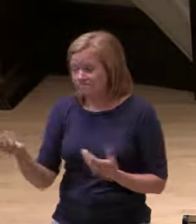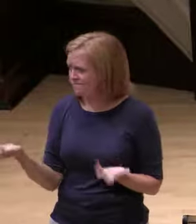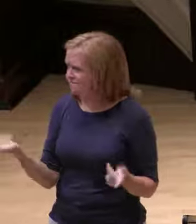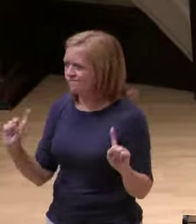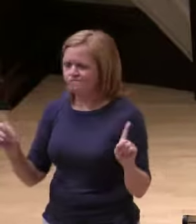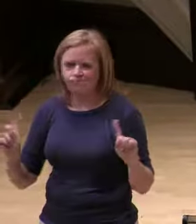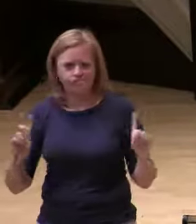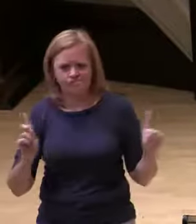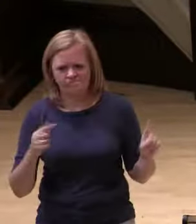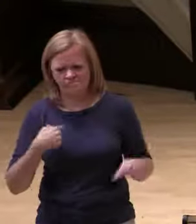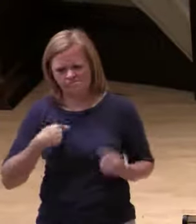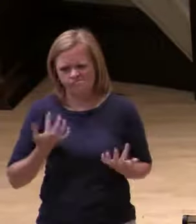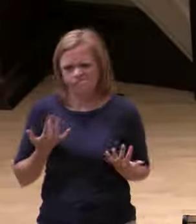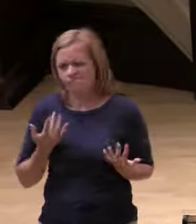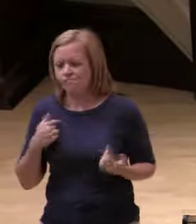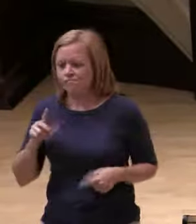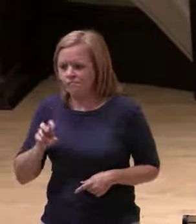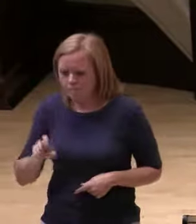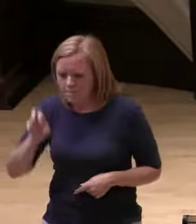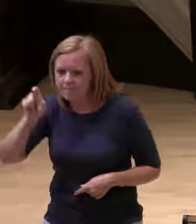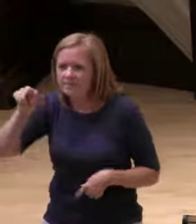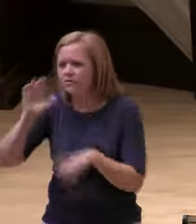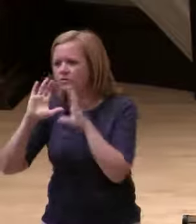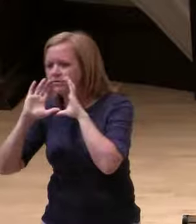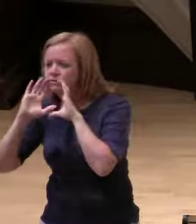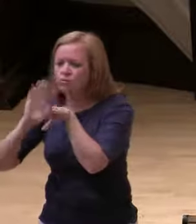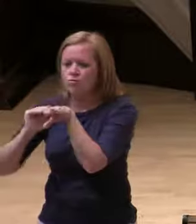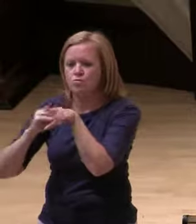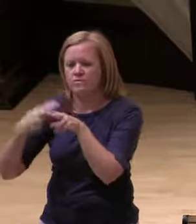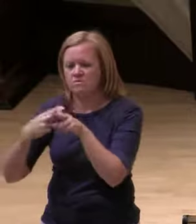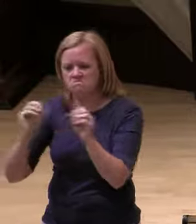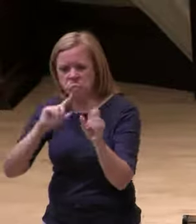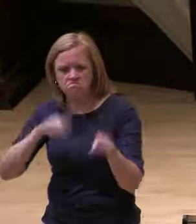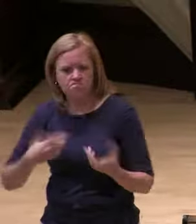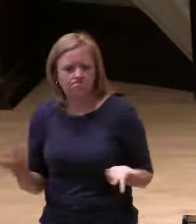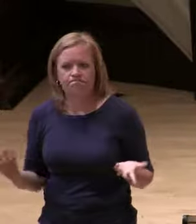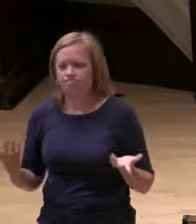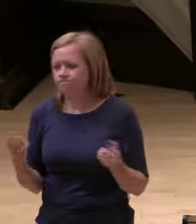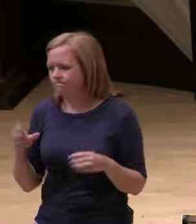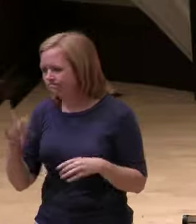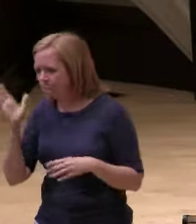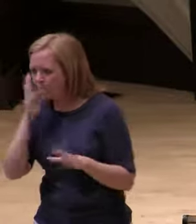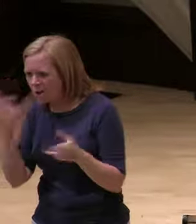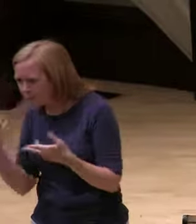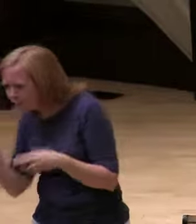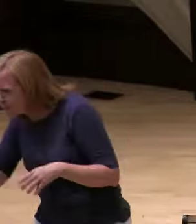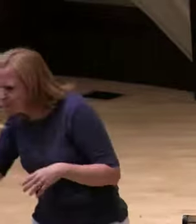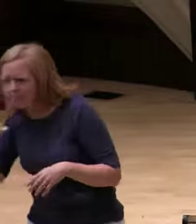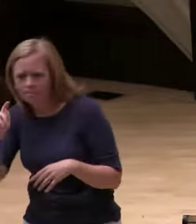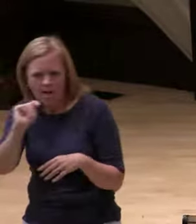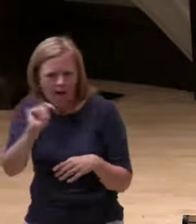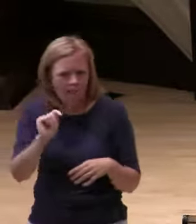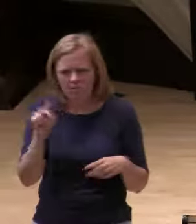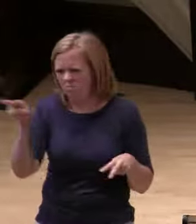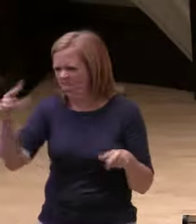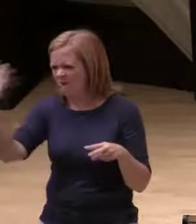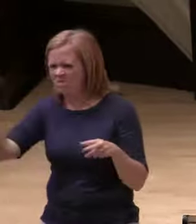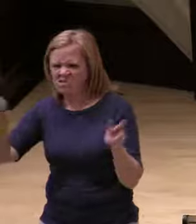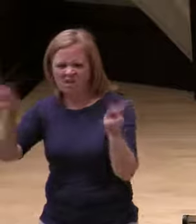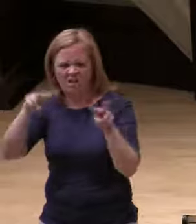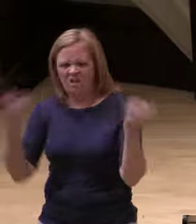him. So I went upstairs, I called his name, no response. I looked in the bedroom, the bathroom, I looked outside, I